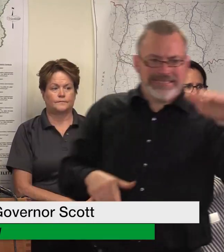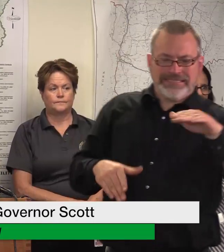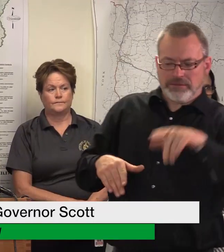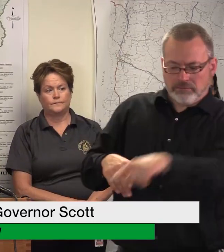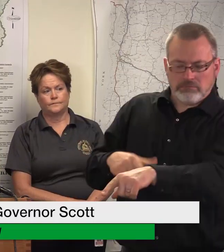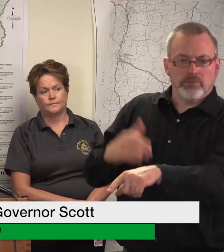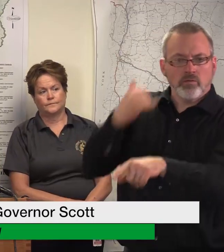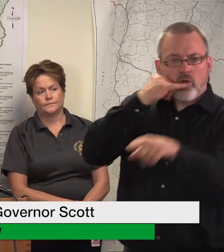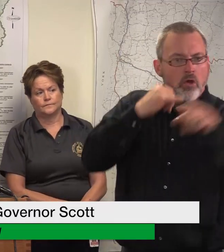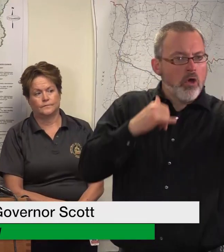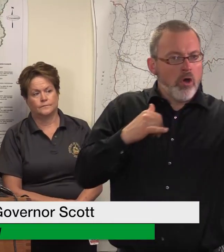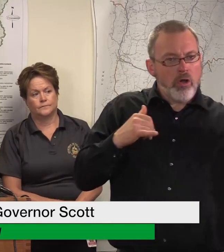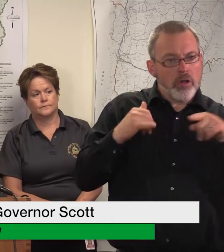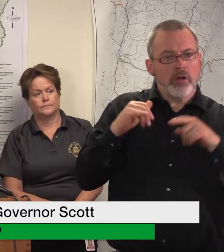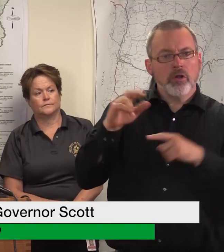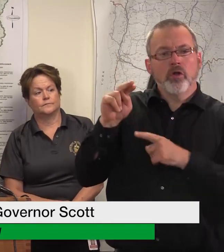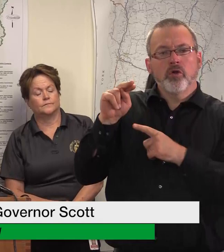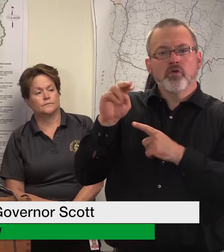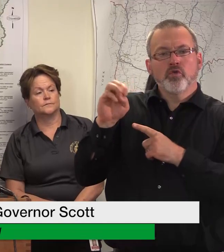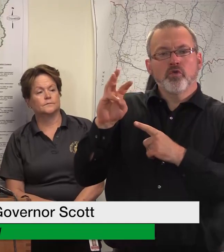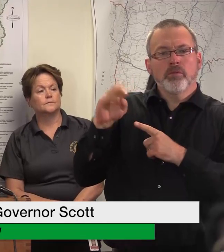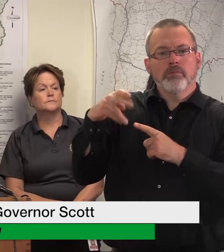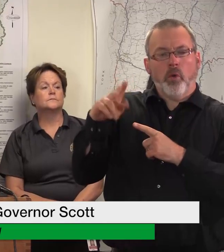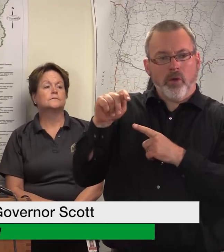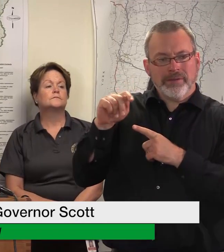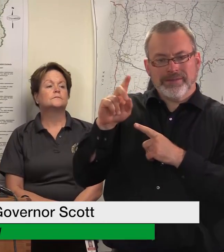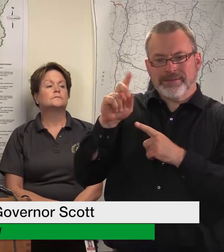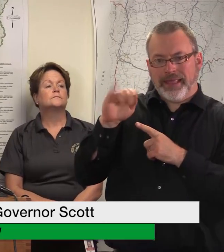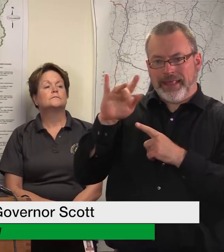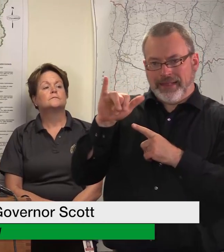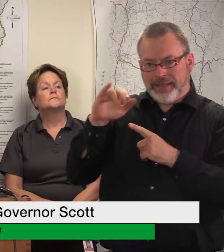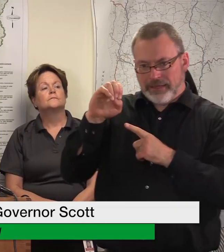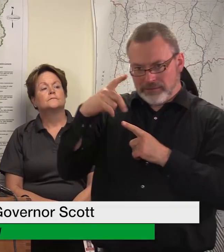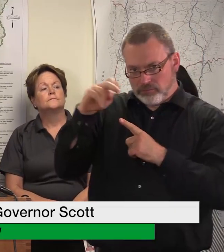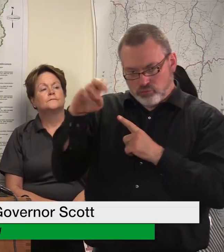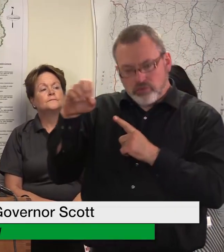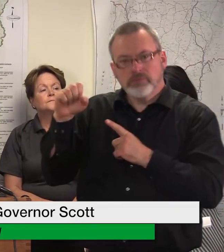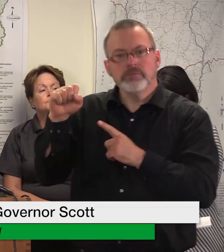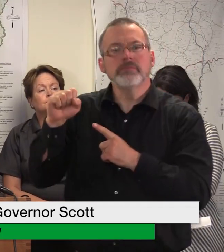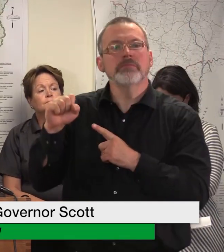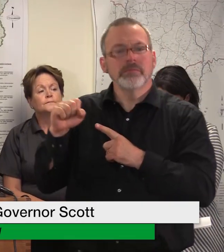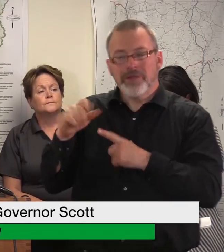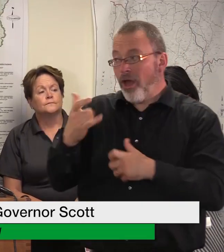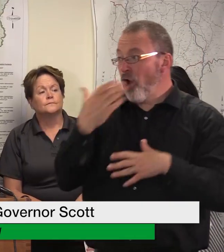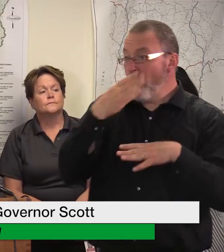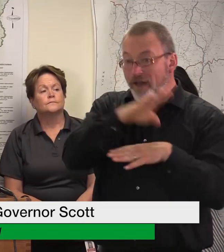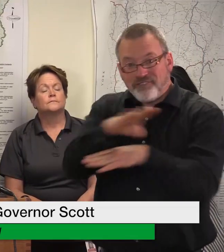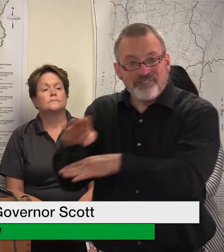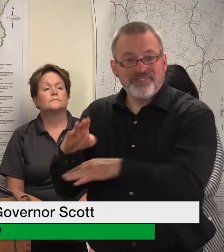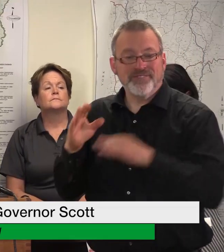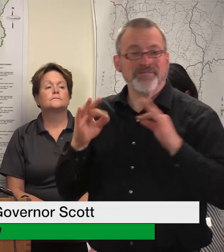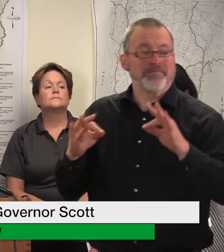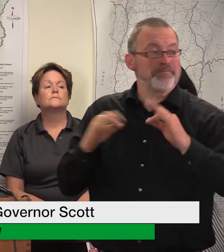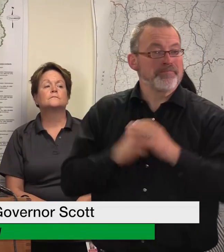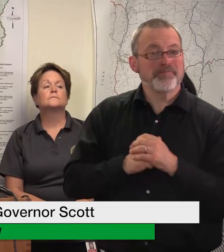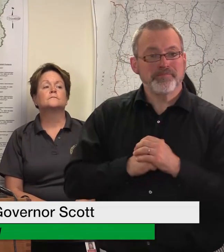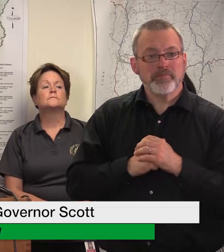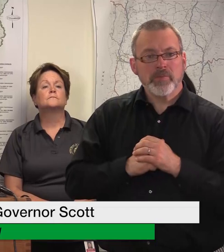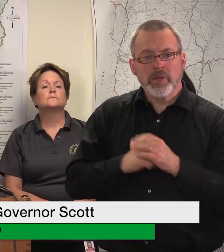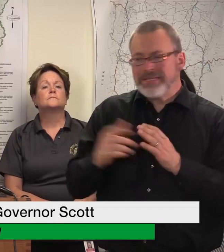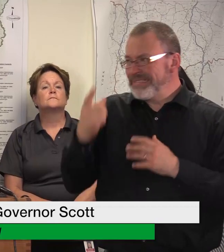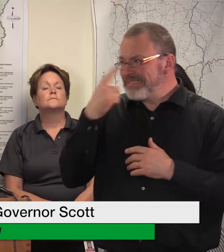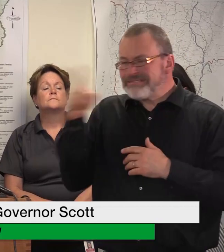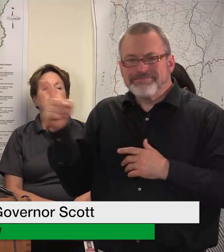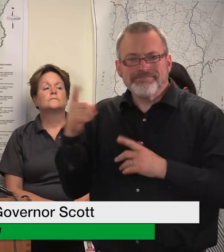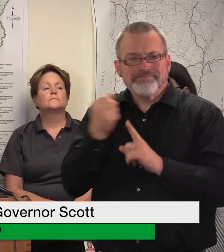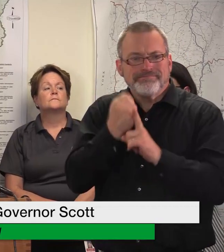Chris Roy, Newport Daily Express. Yes, thank you, Governor. Good afternoon. Could you talk a little bit more about the license